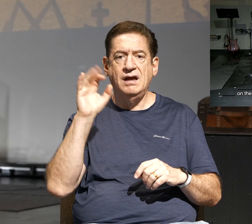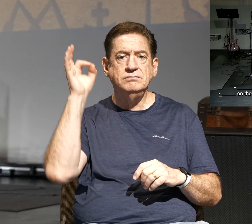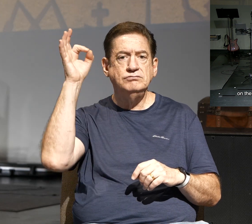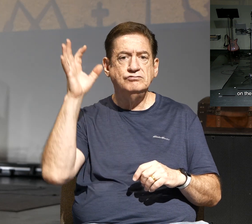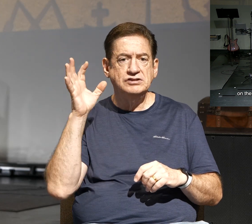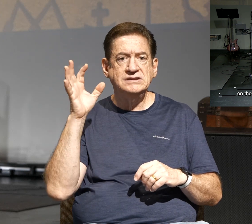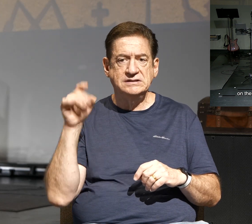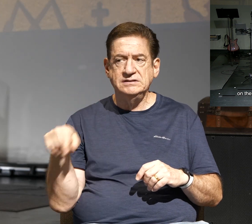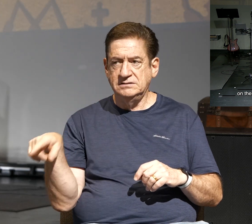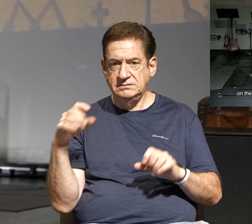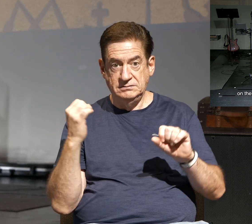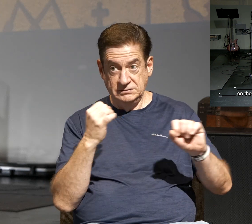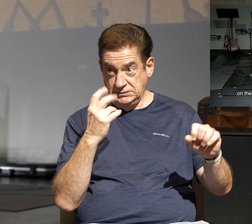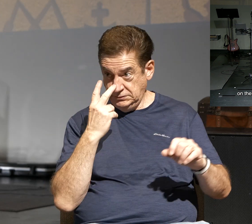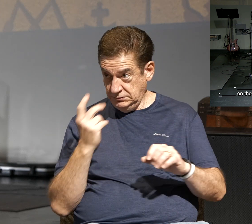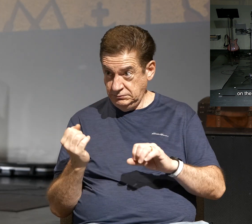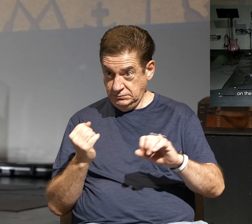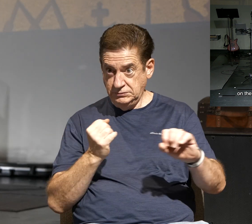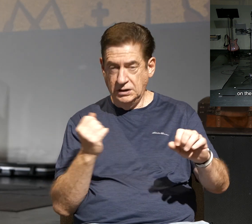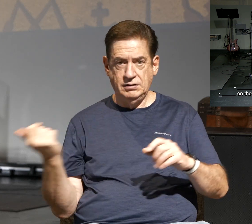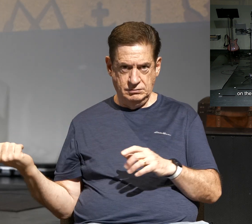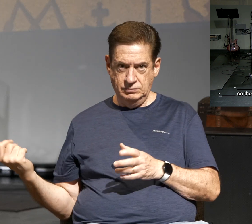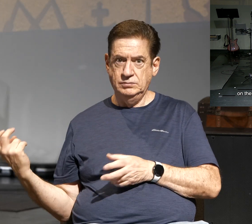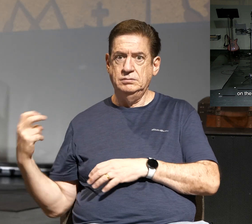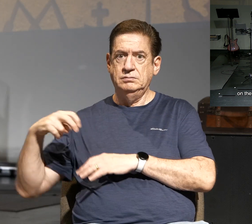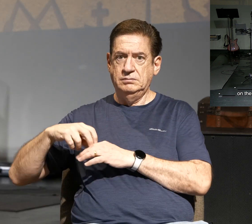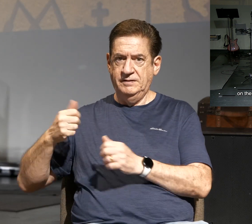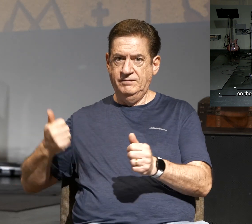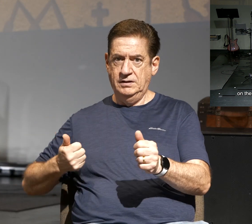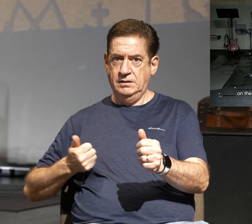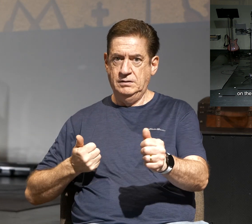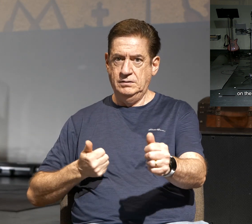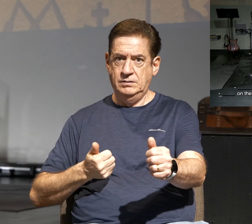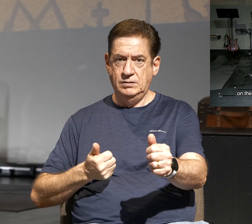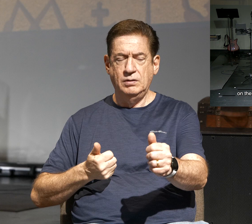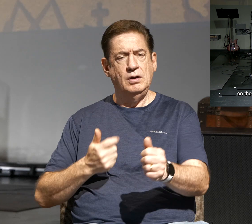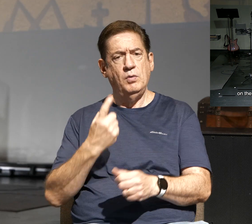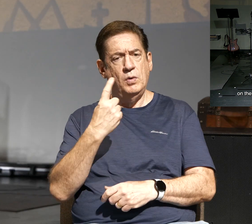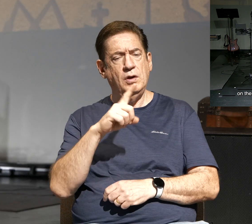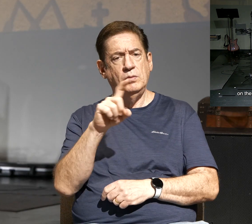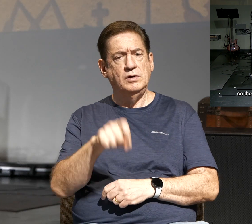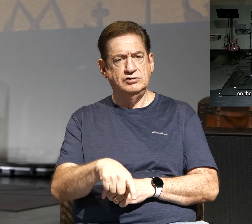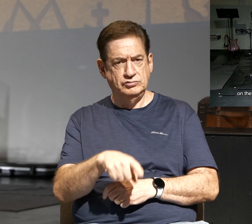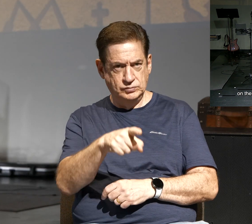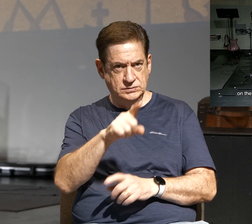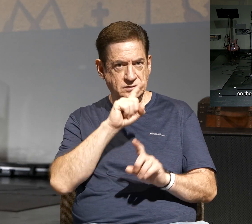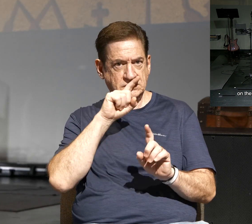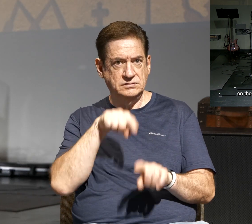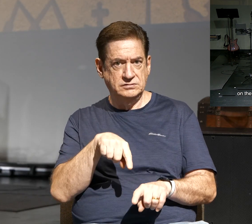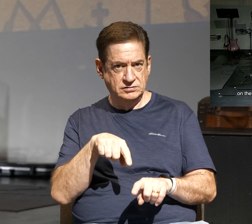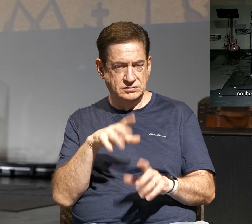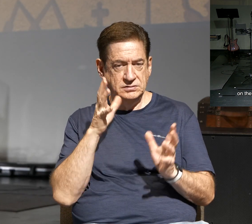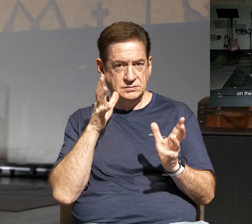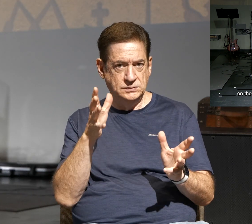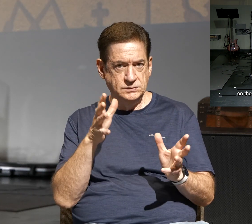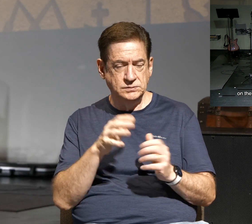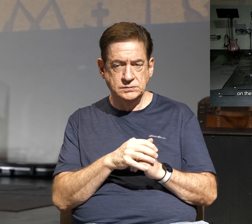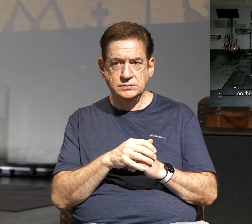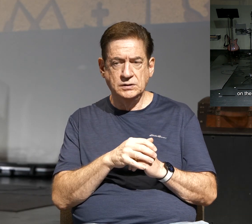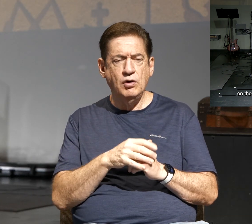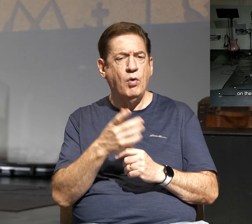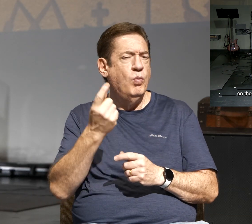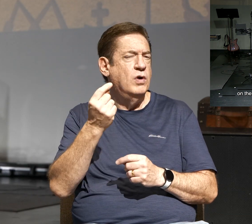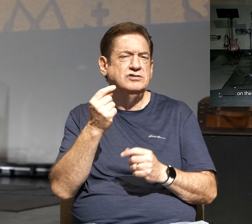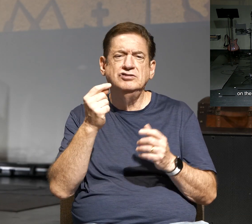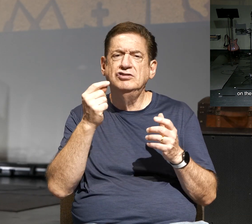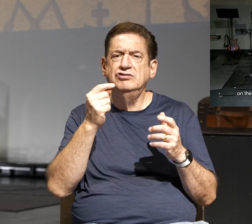out from your place and follow it. Okay, here's a question for you. You can answer this out loud. What's